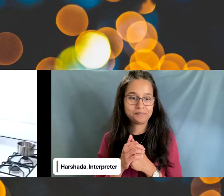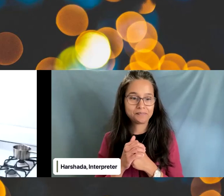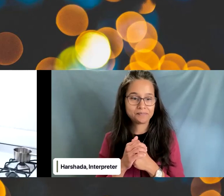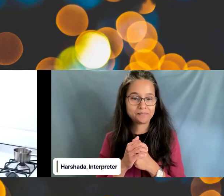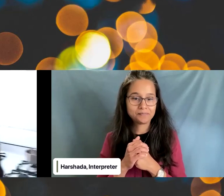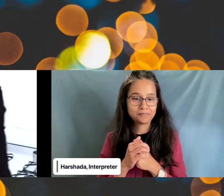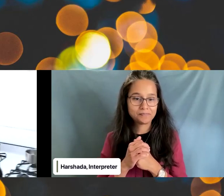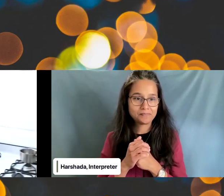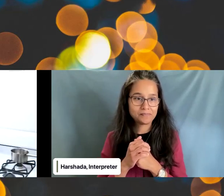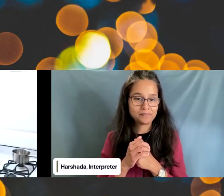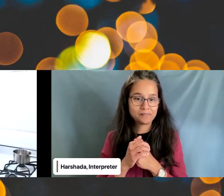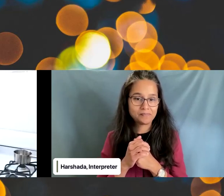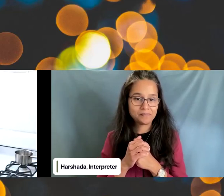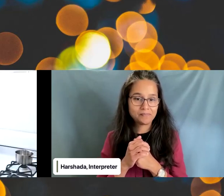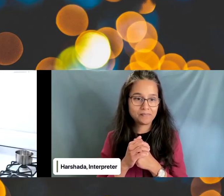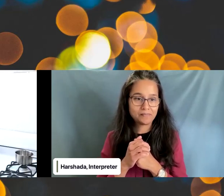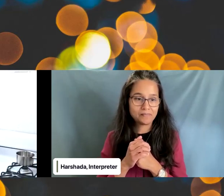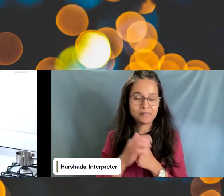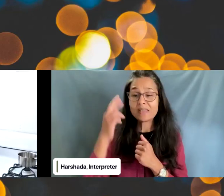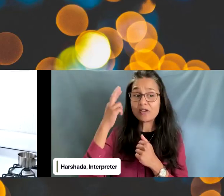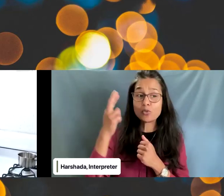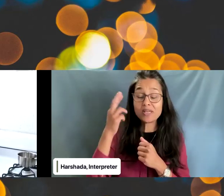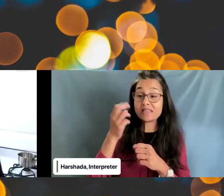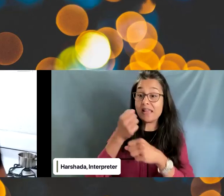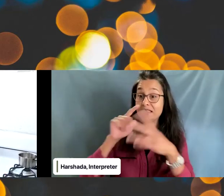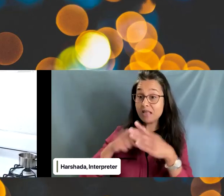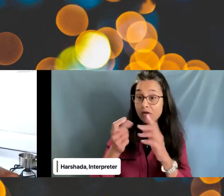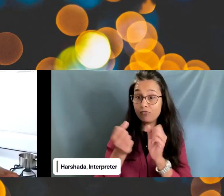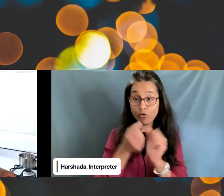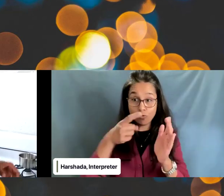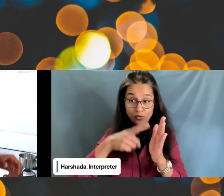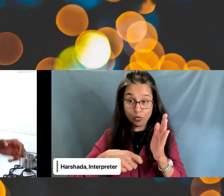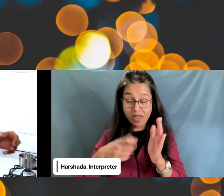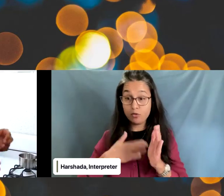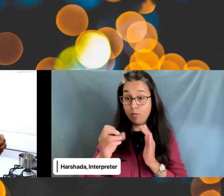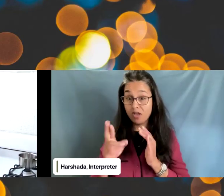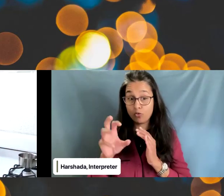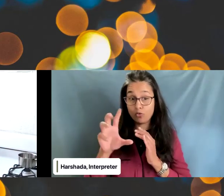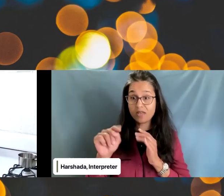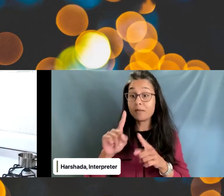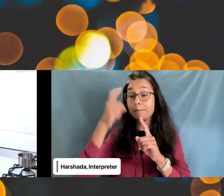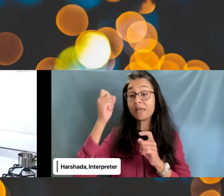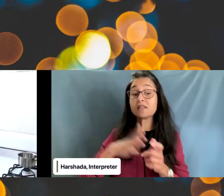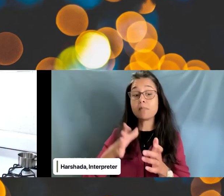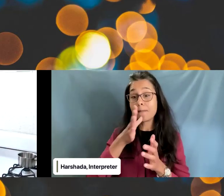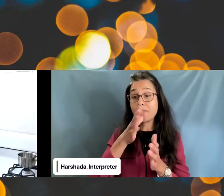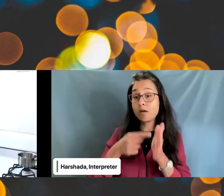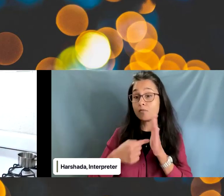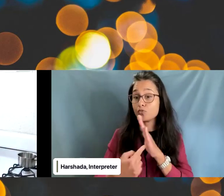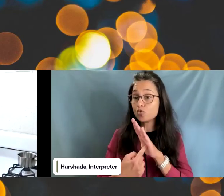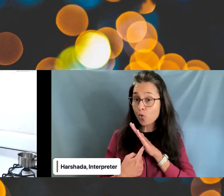Little inside story. The reason I made this crust from scratch, my mom showed me how to make an